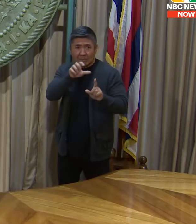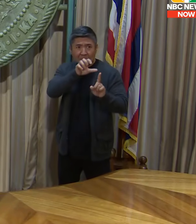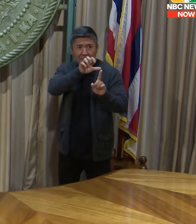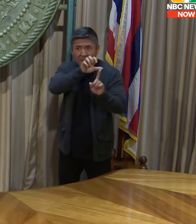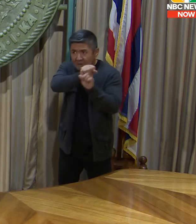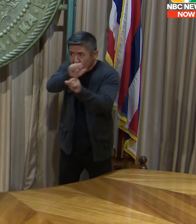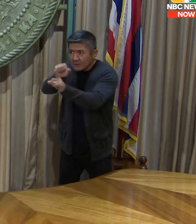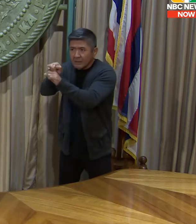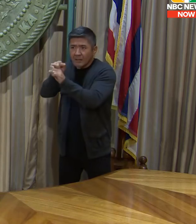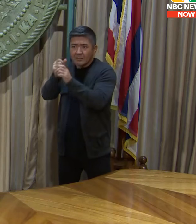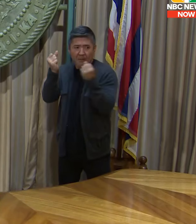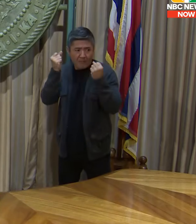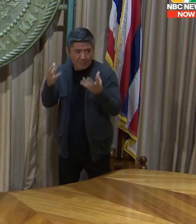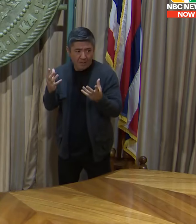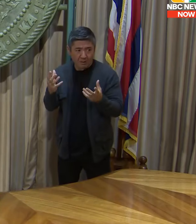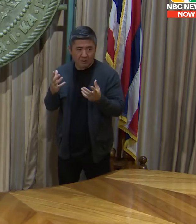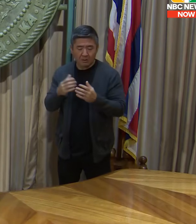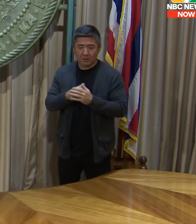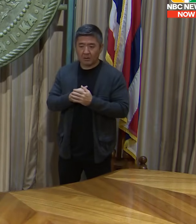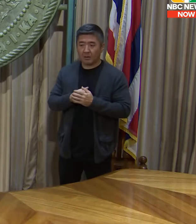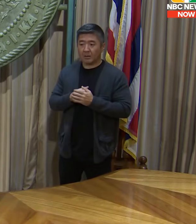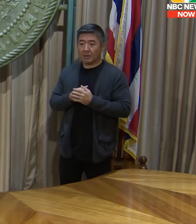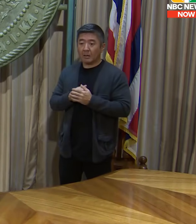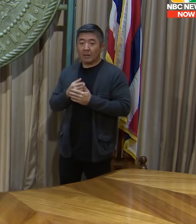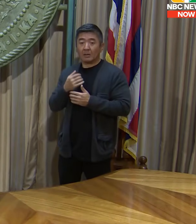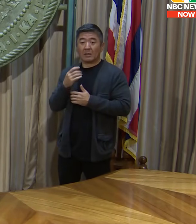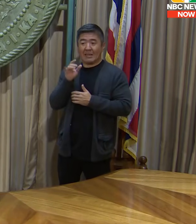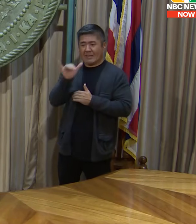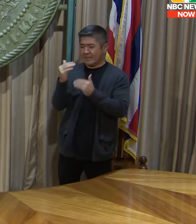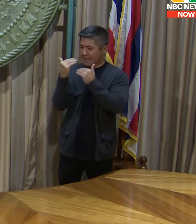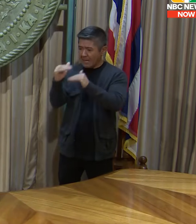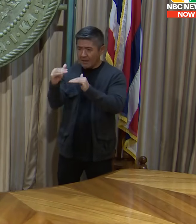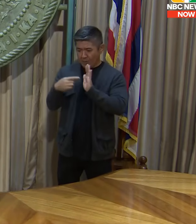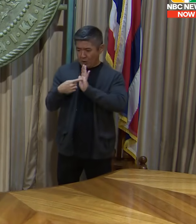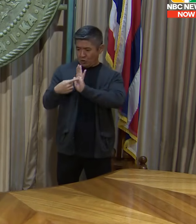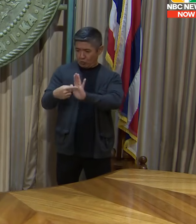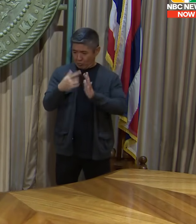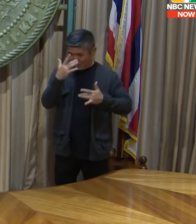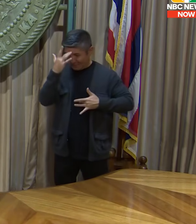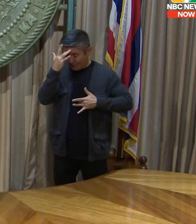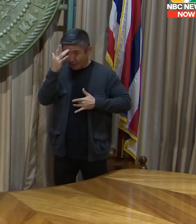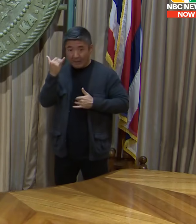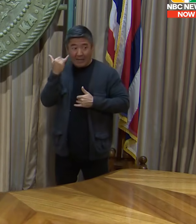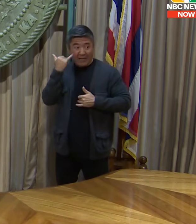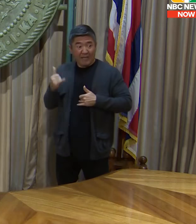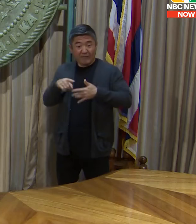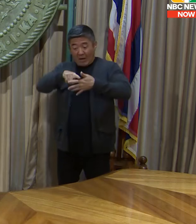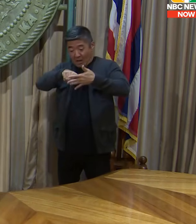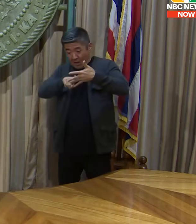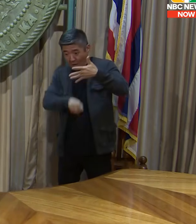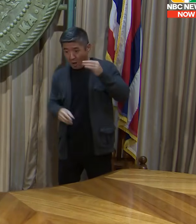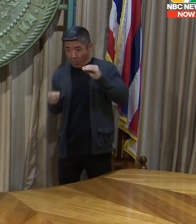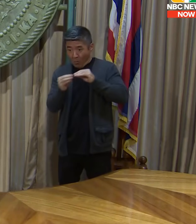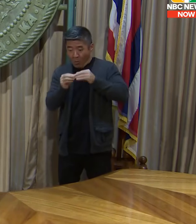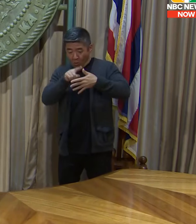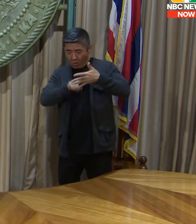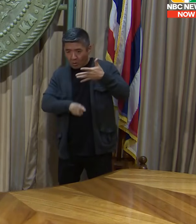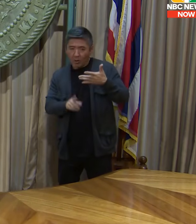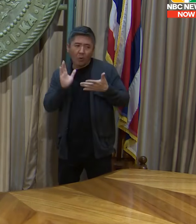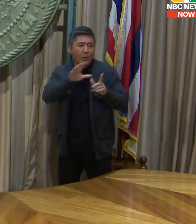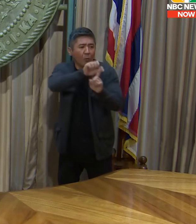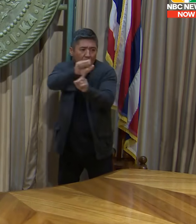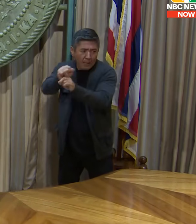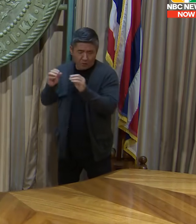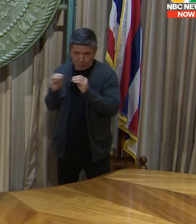more positive tests had we expanded the case definition and if we'd done random surveys of the population.